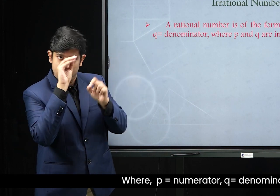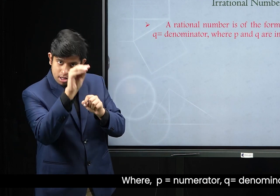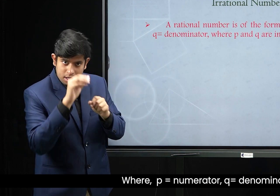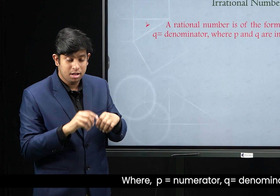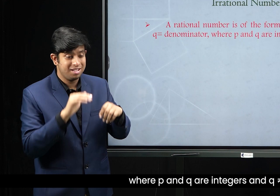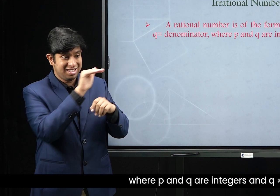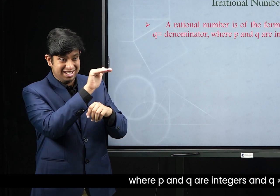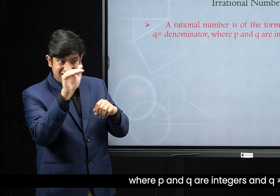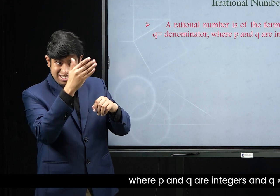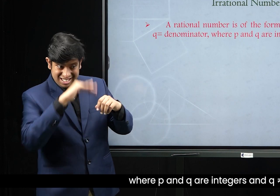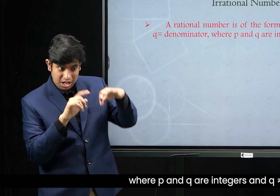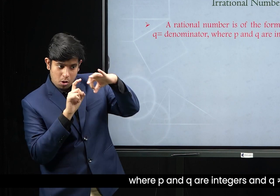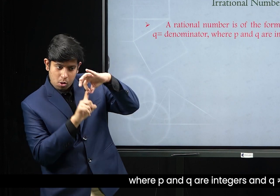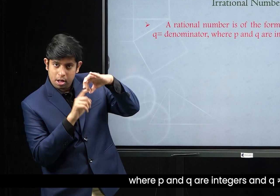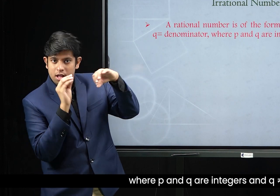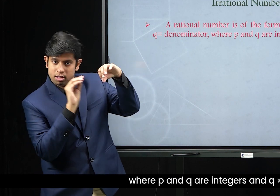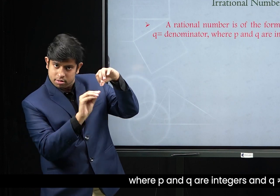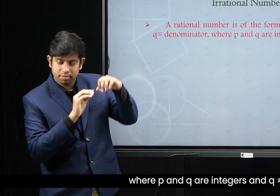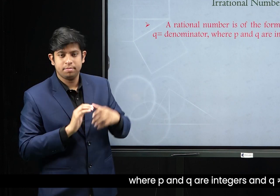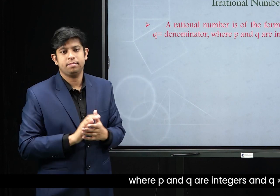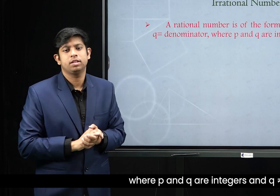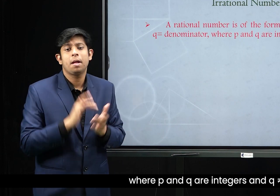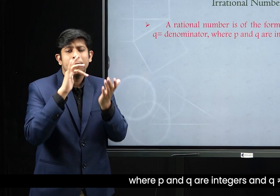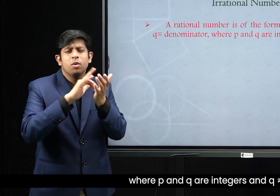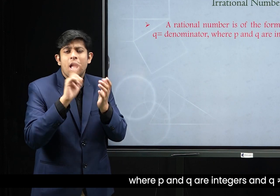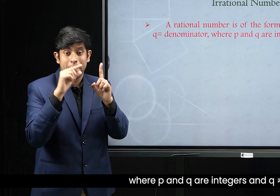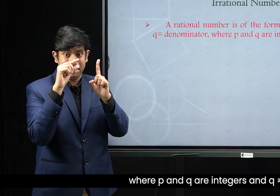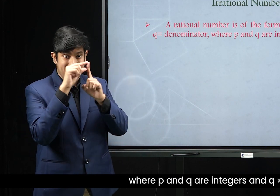denominator, where p and q are integers and q not equal to 0.